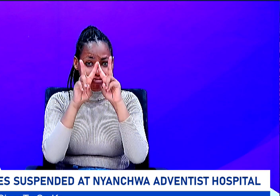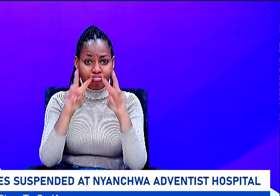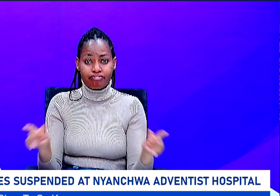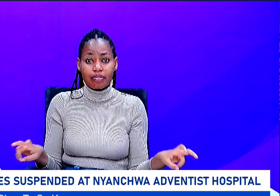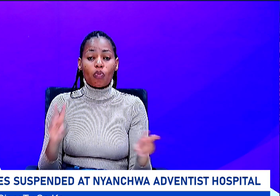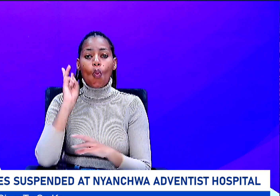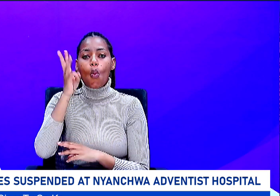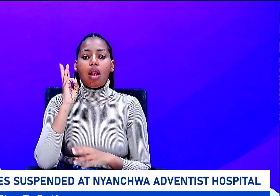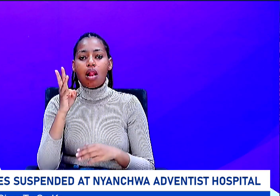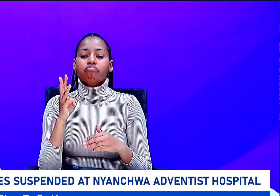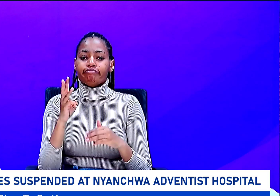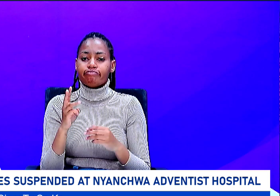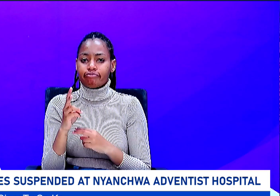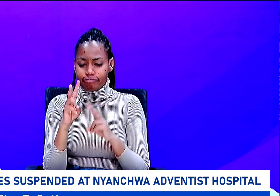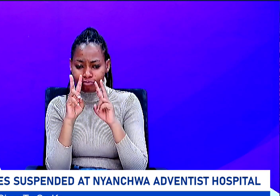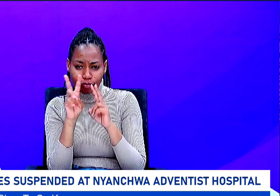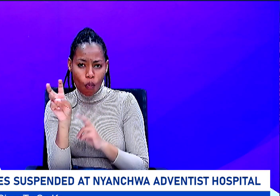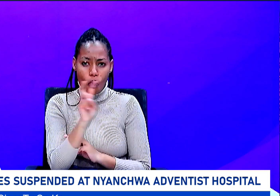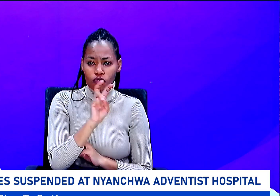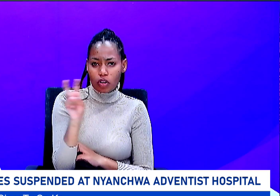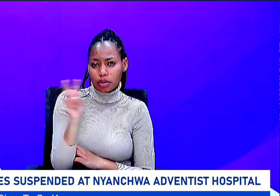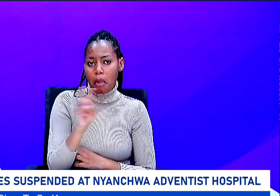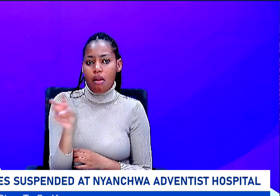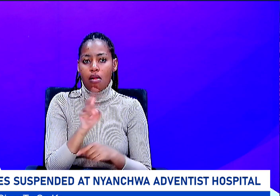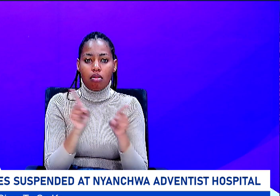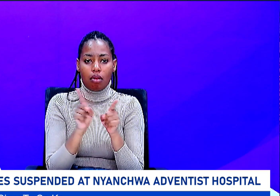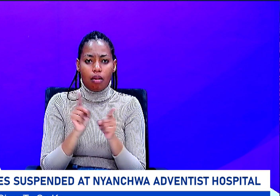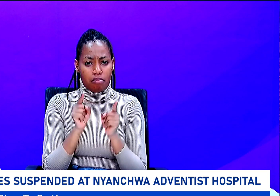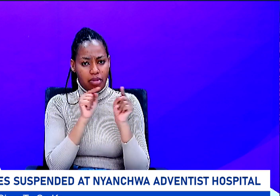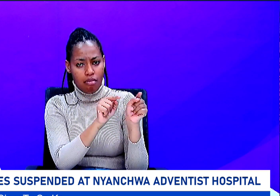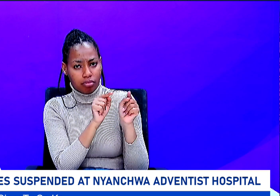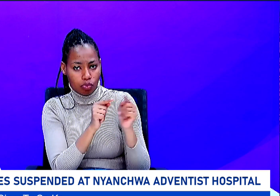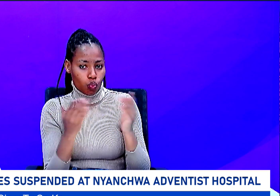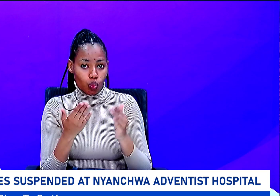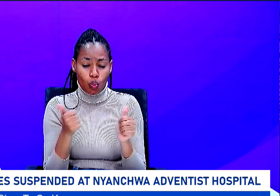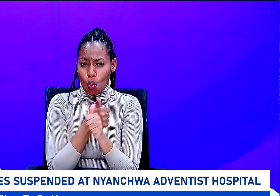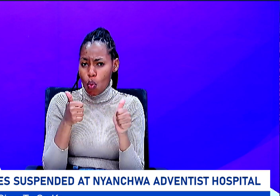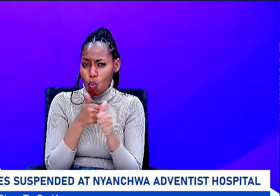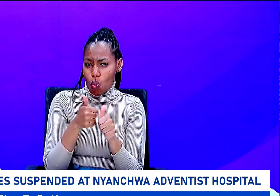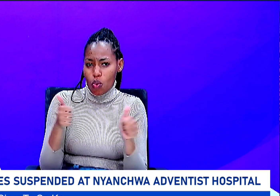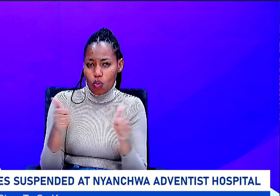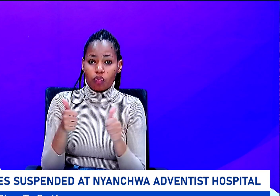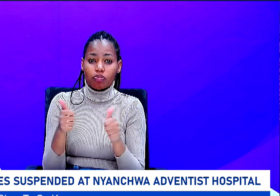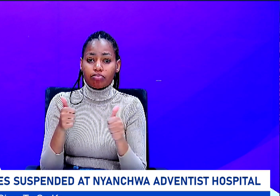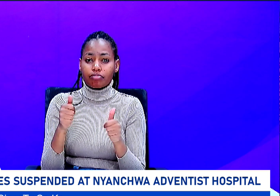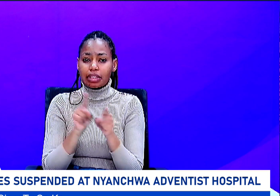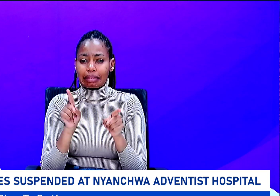Authorities say the investigation will seek to uncover the extent of the alleged irregularities as well